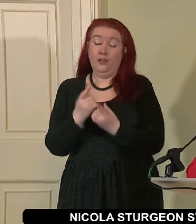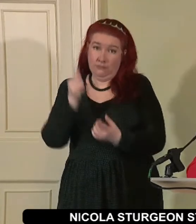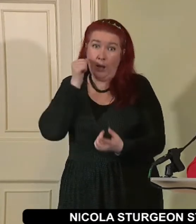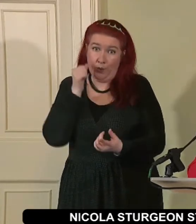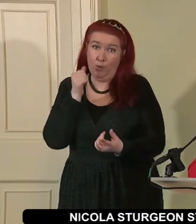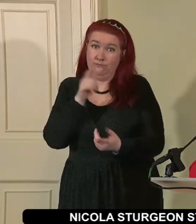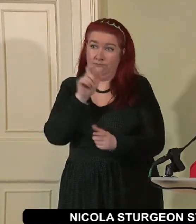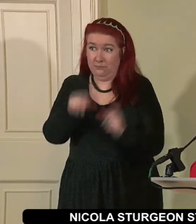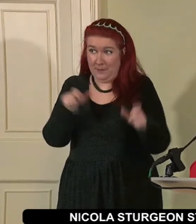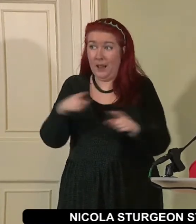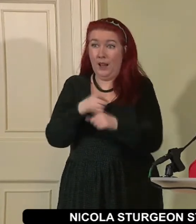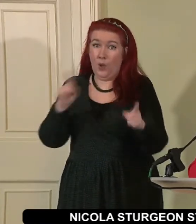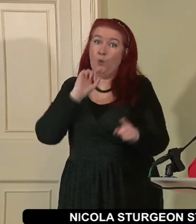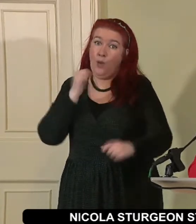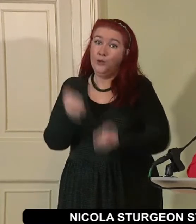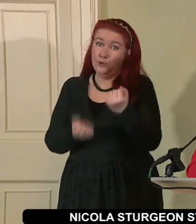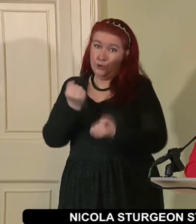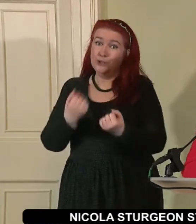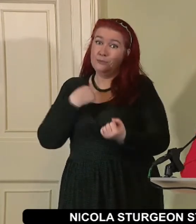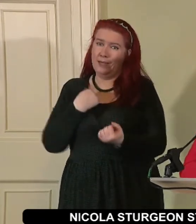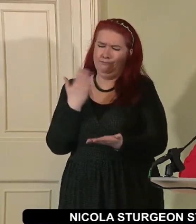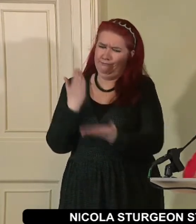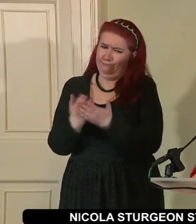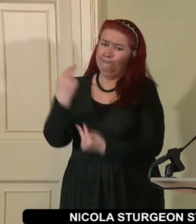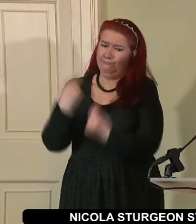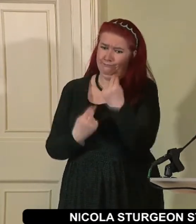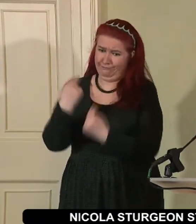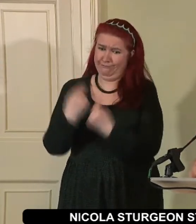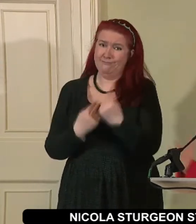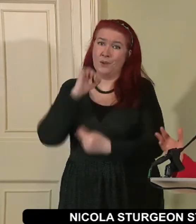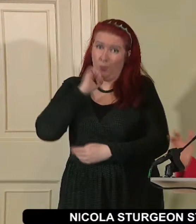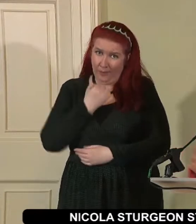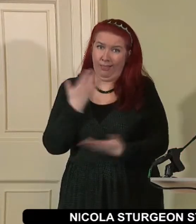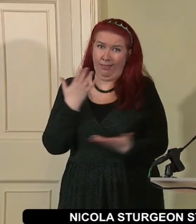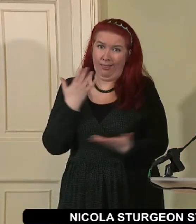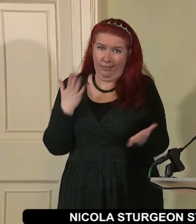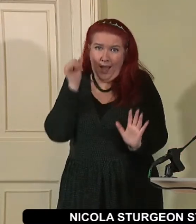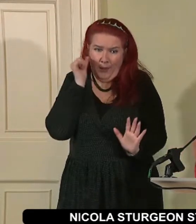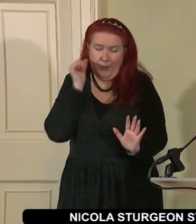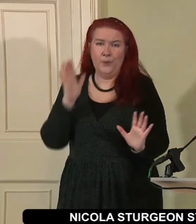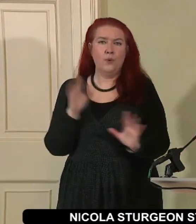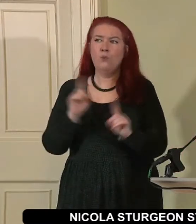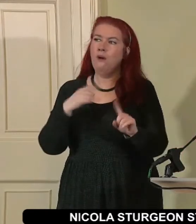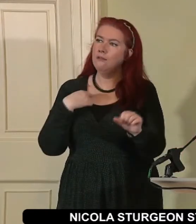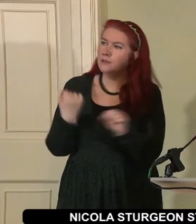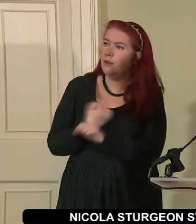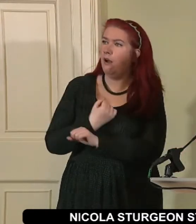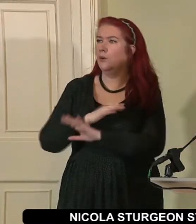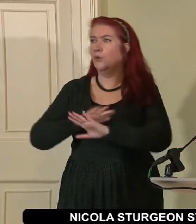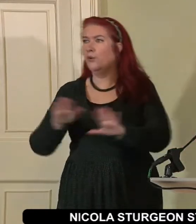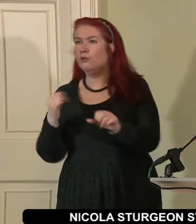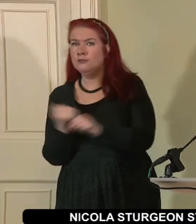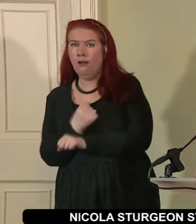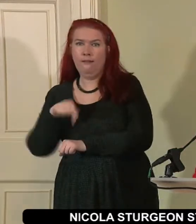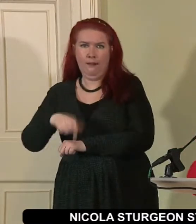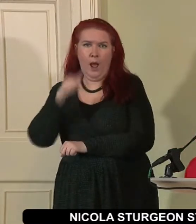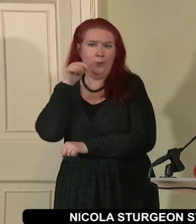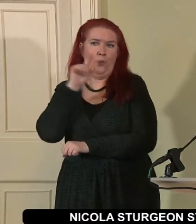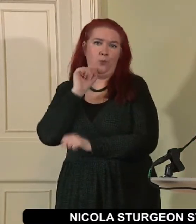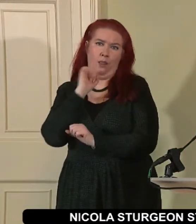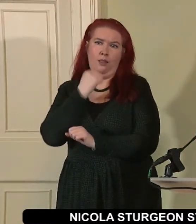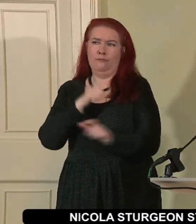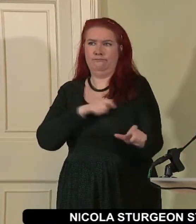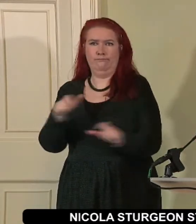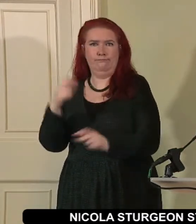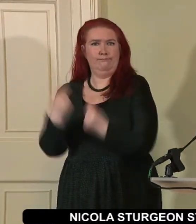judge me. There's been no shortage of judgments on me and, you know, what I've done or not done in office, and I'm pretty certain that